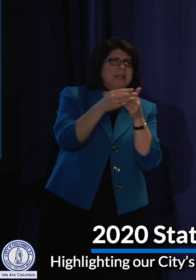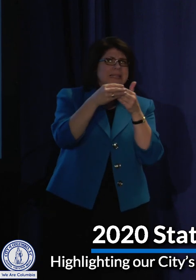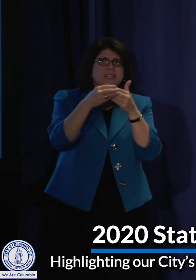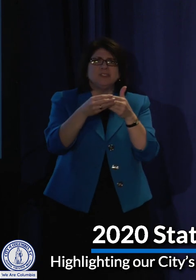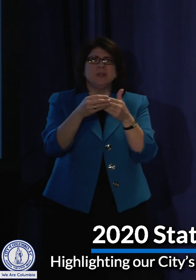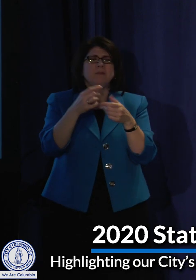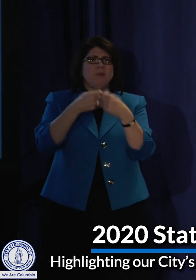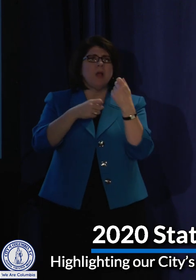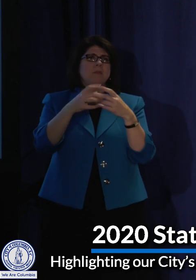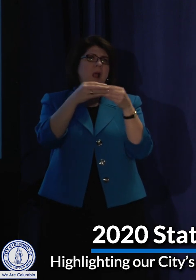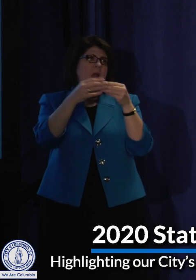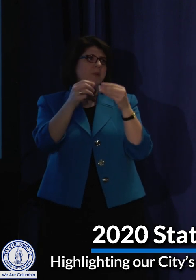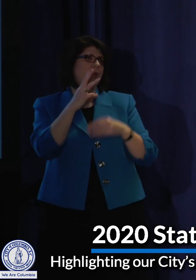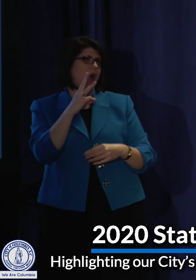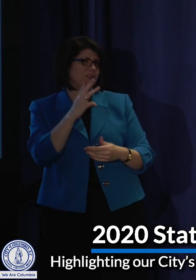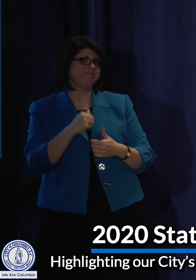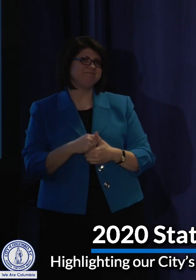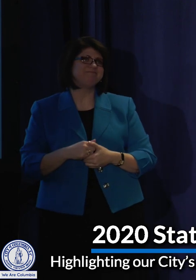Columbia Water, Clint.